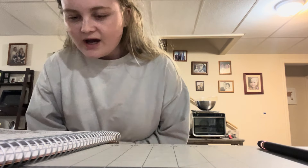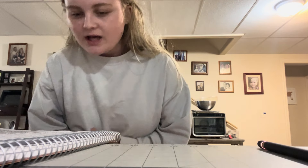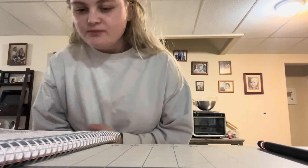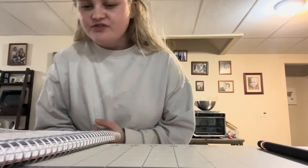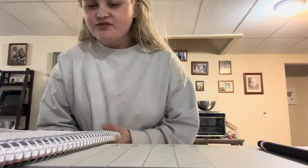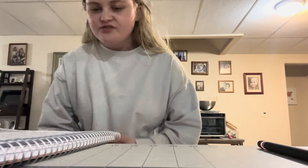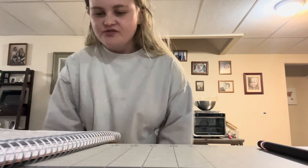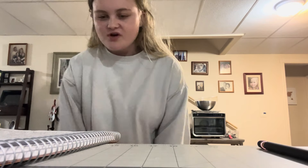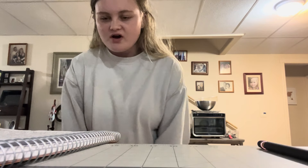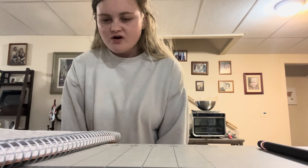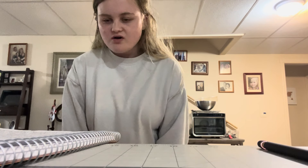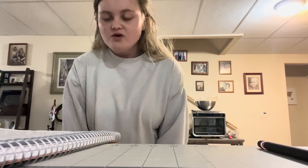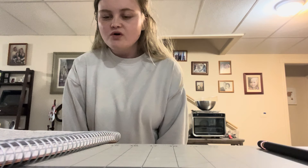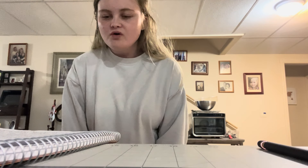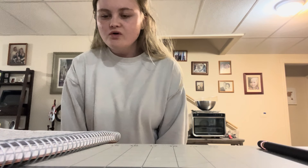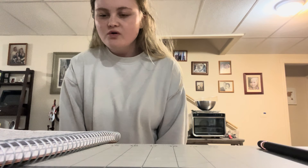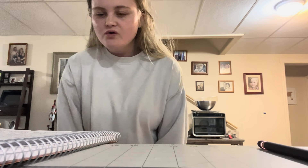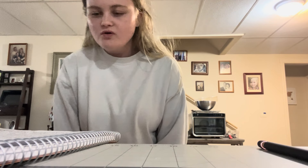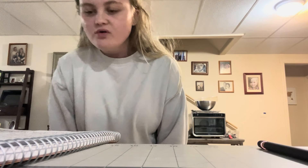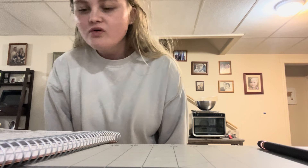I'm so